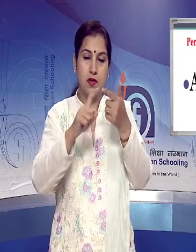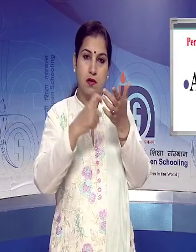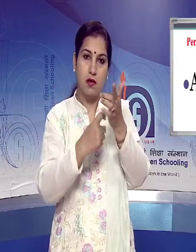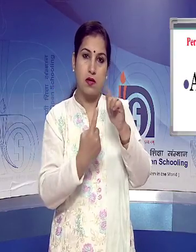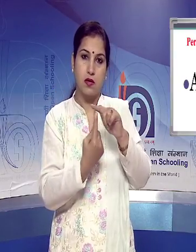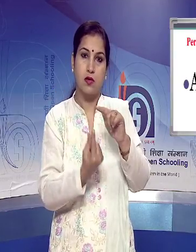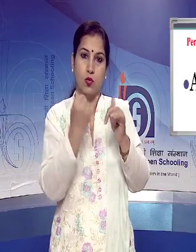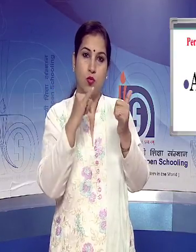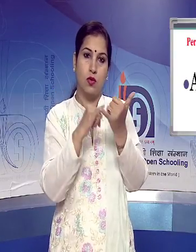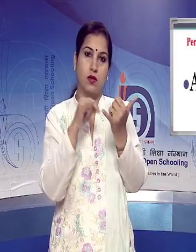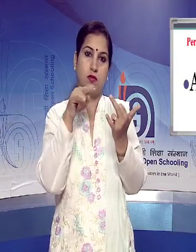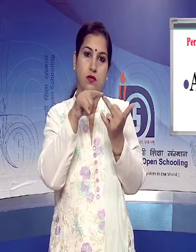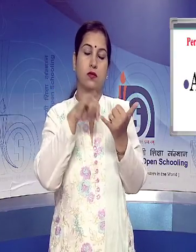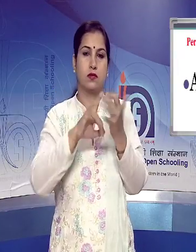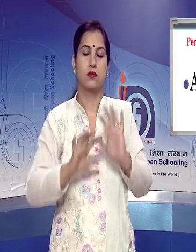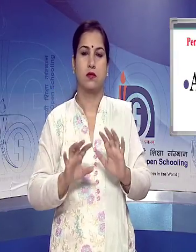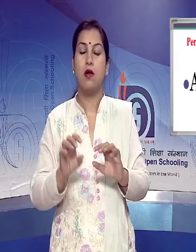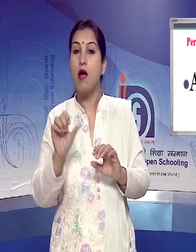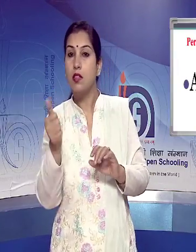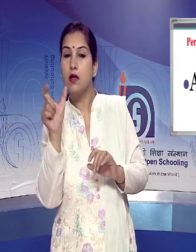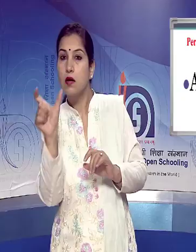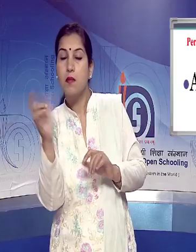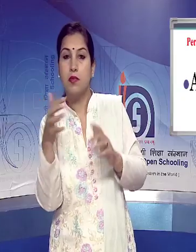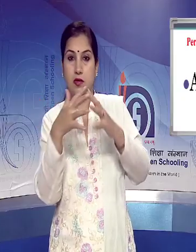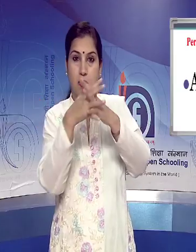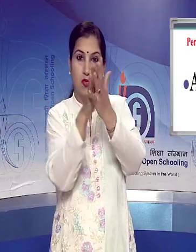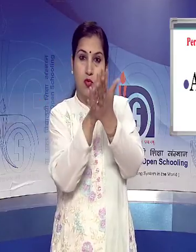Its other name is whooping cough.